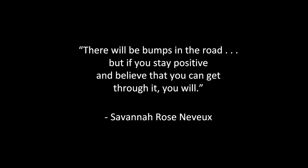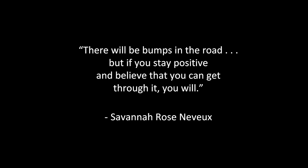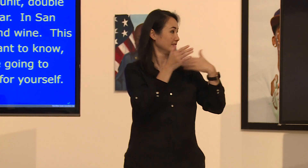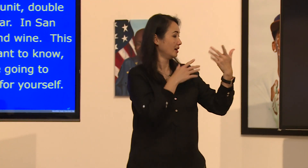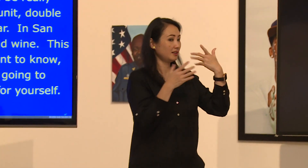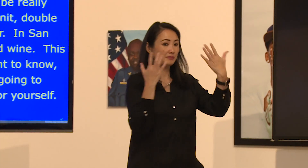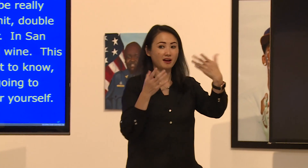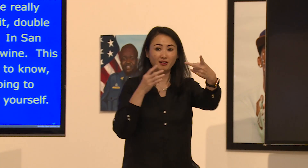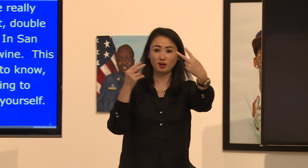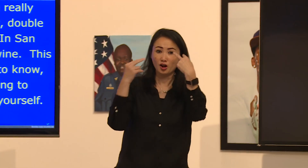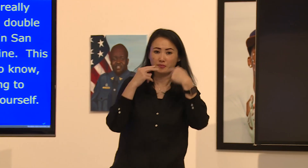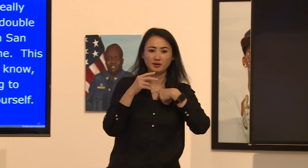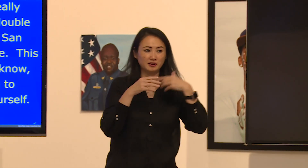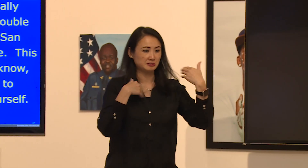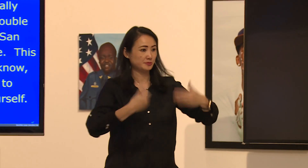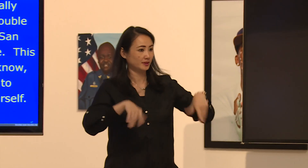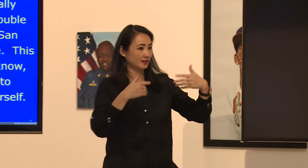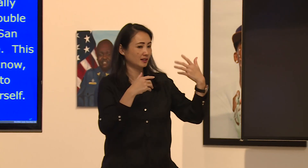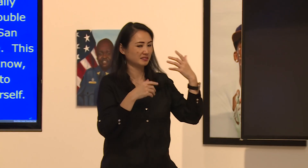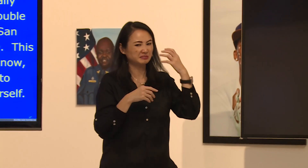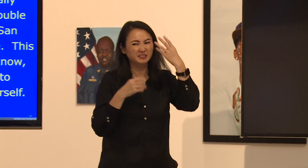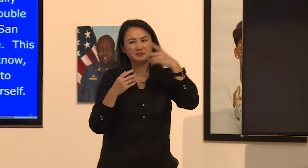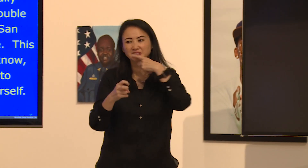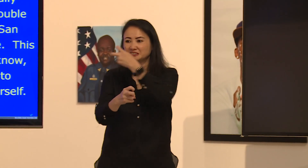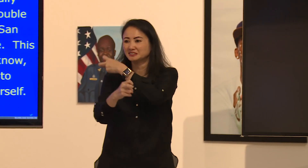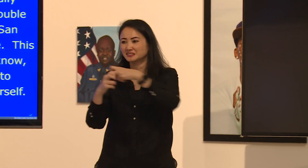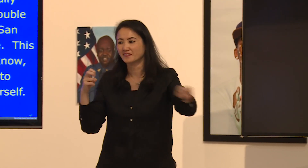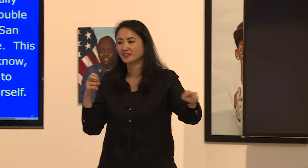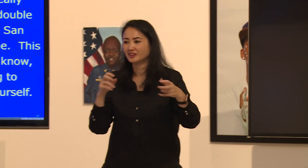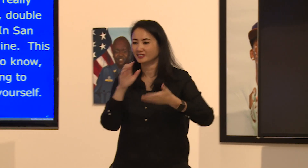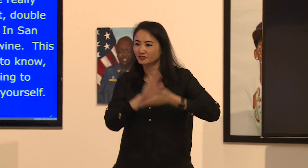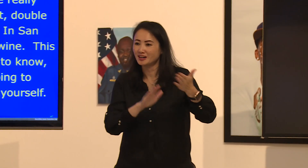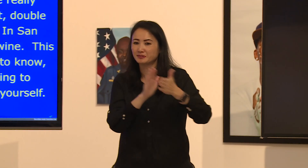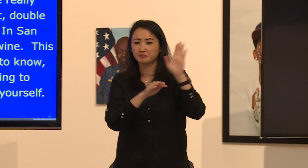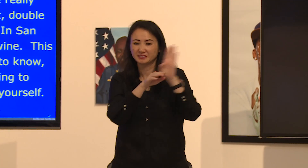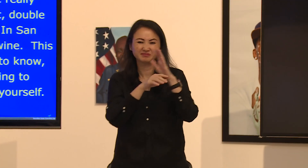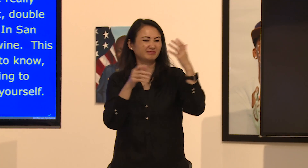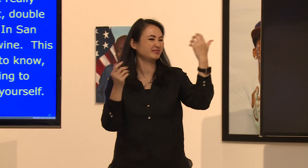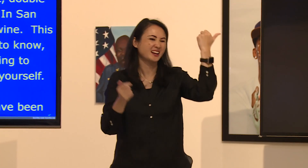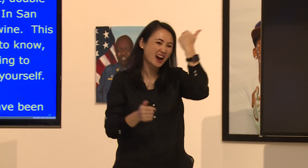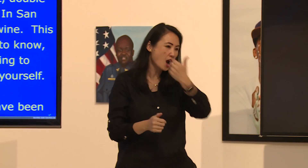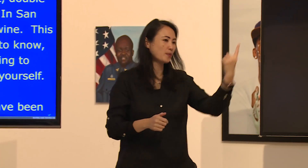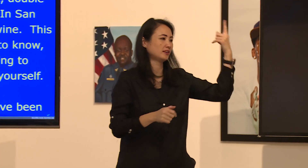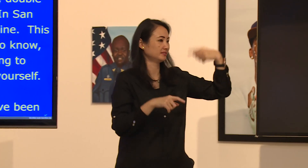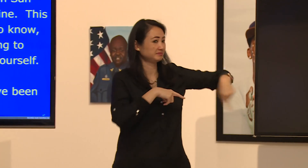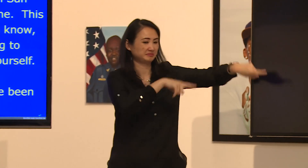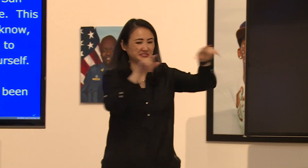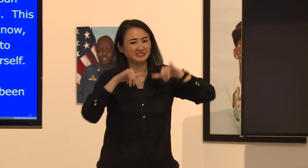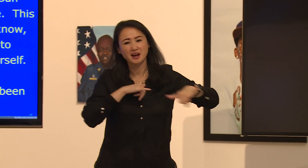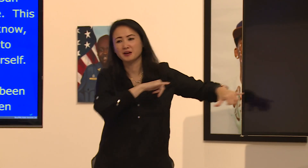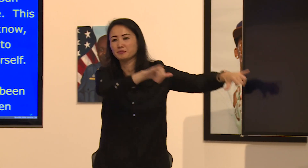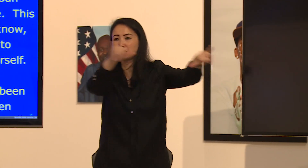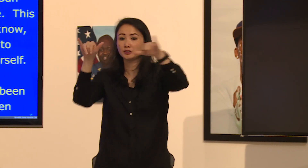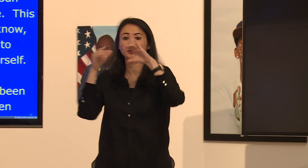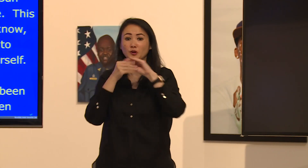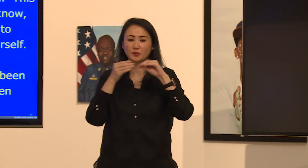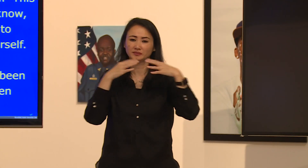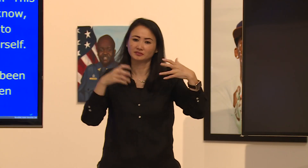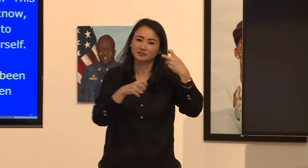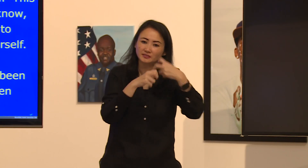I know that tonight you've been watching, and we've been talking about the challenges that arise when setting up a business, and this is something that's very common.